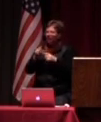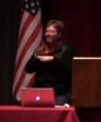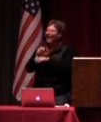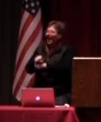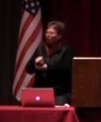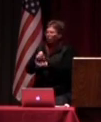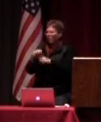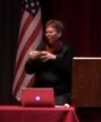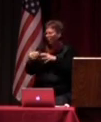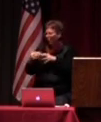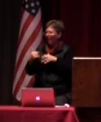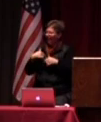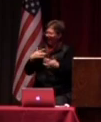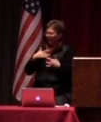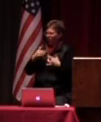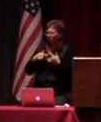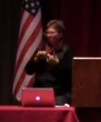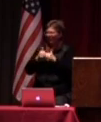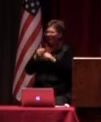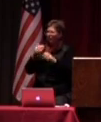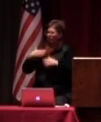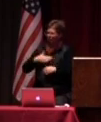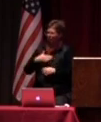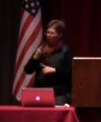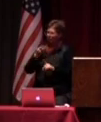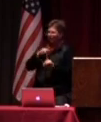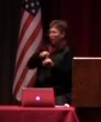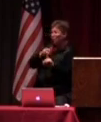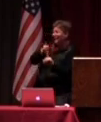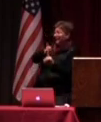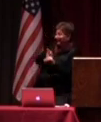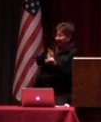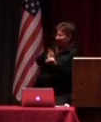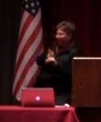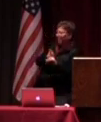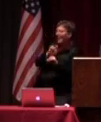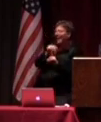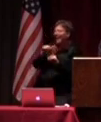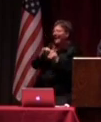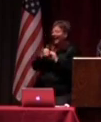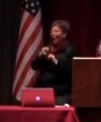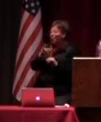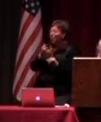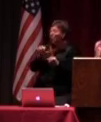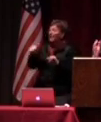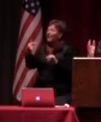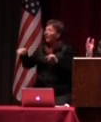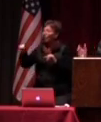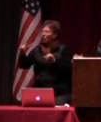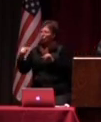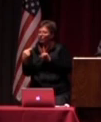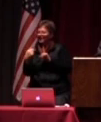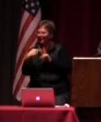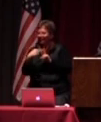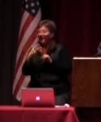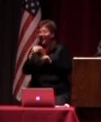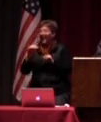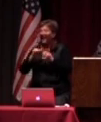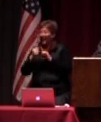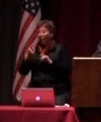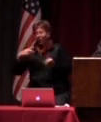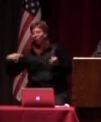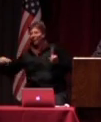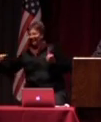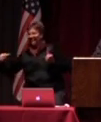concerned with the way Napoleon both saw himself and tried to make others see him, and in the way that he was in fact seen as